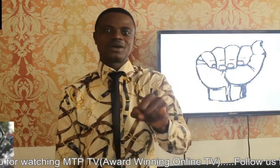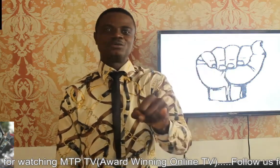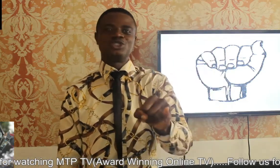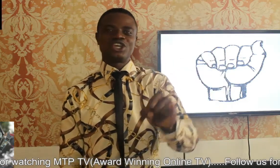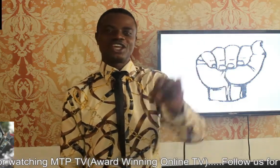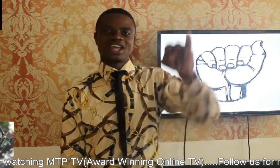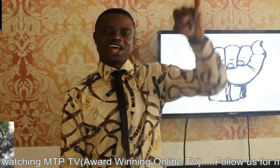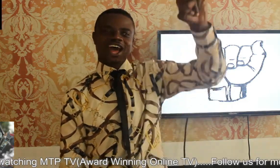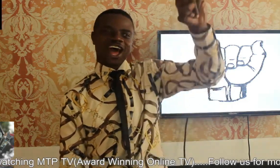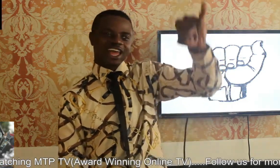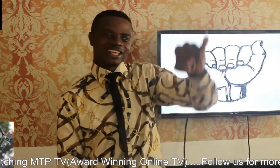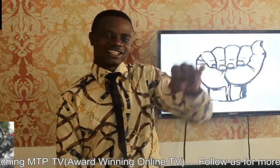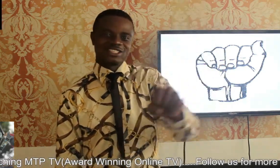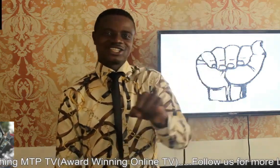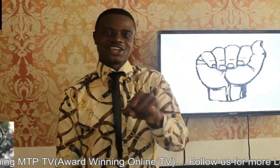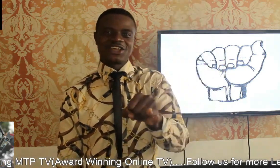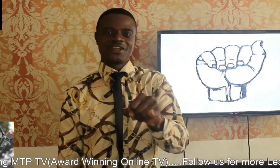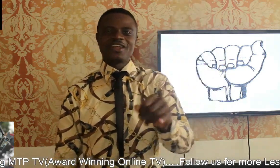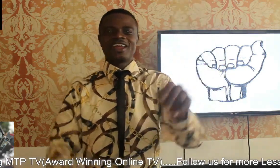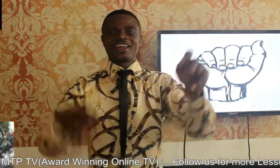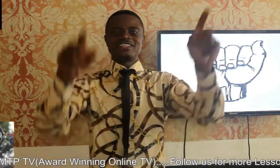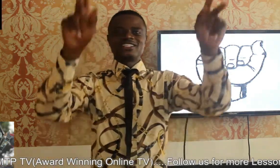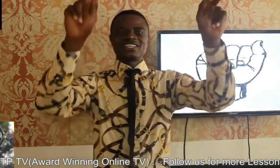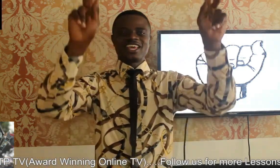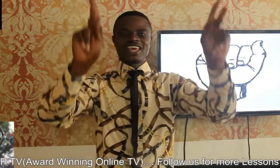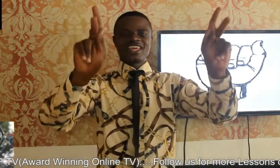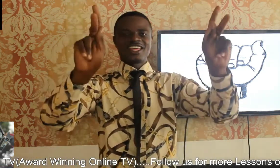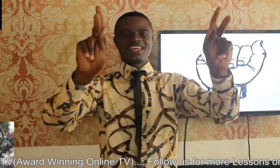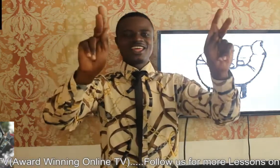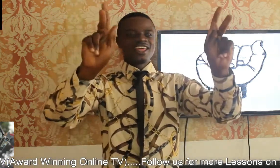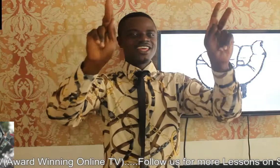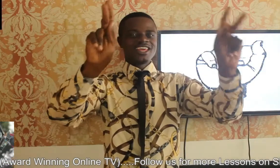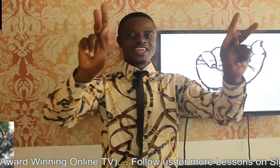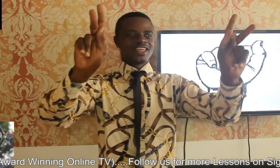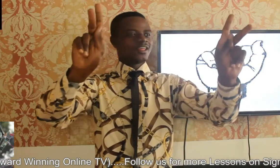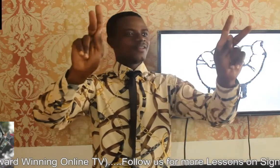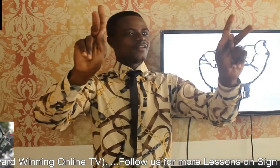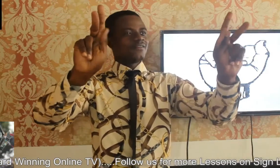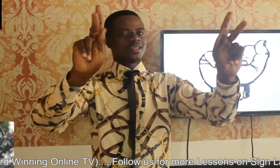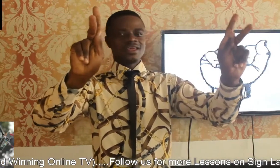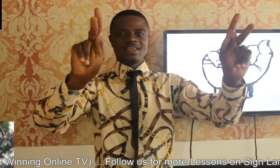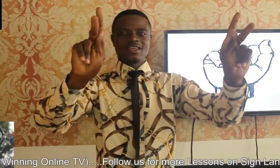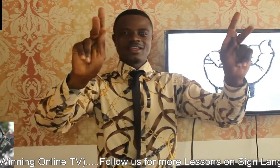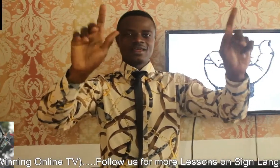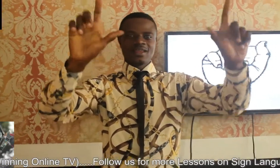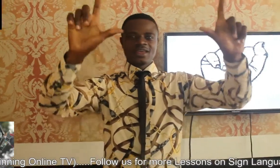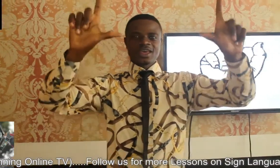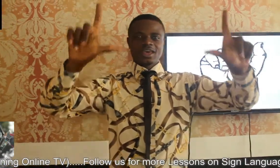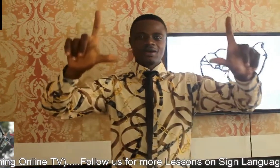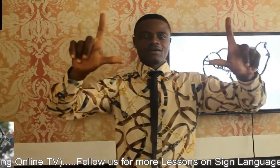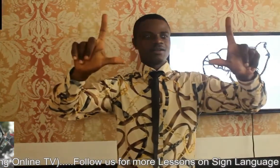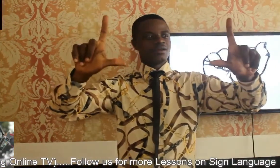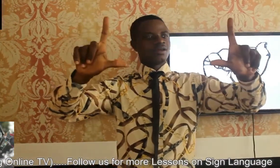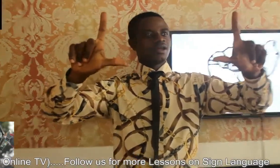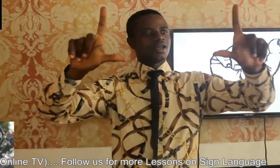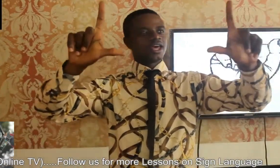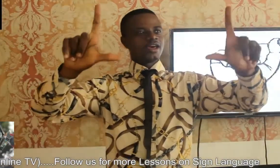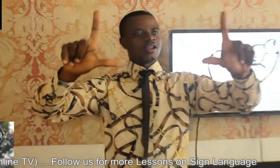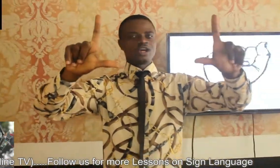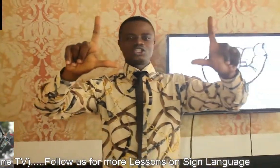it becomes J. I, J, and this is K. K. K. L